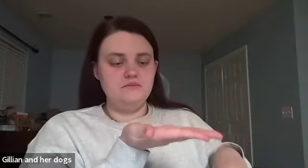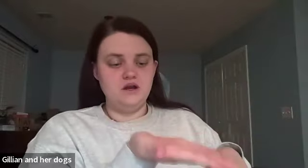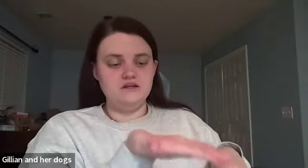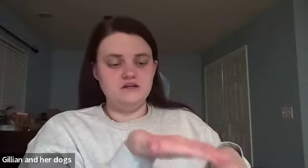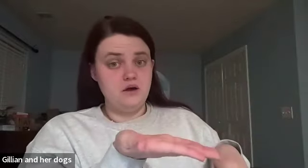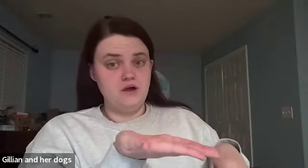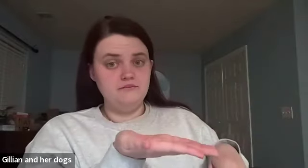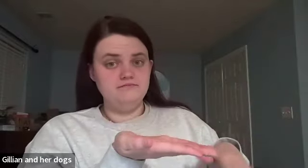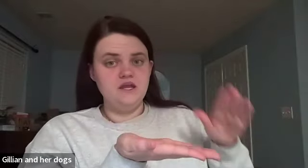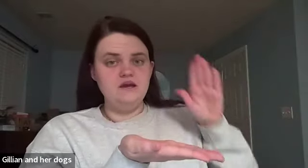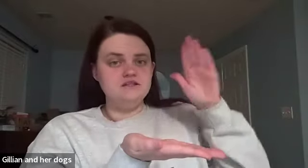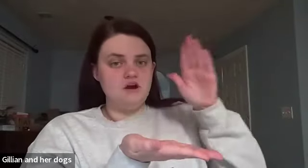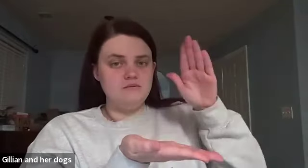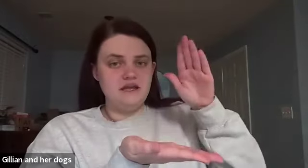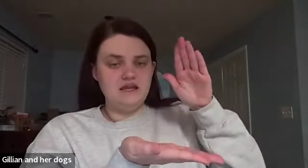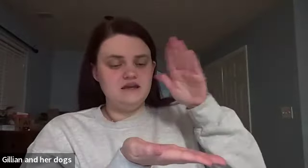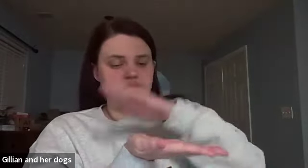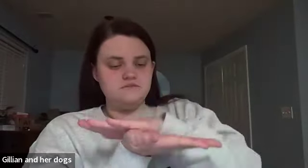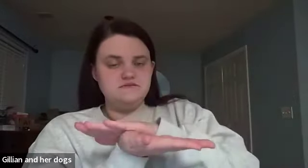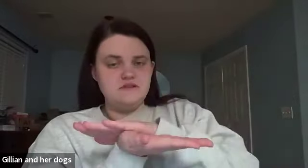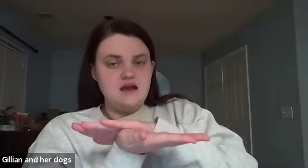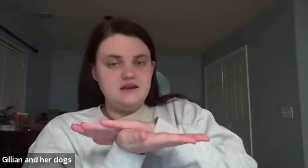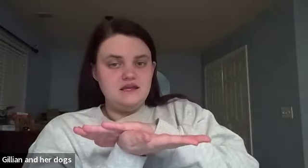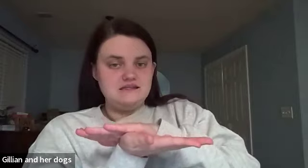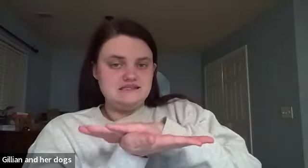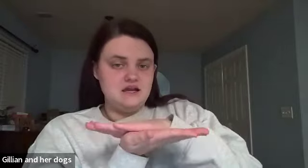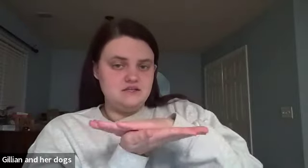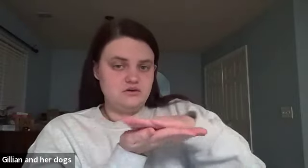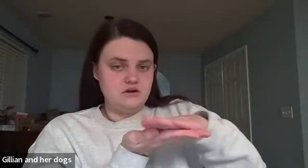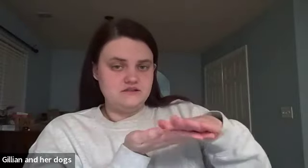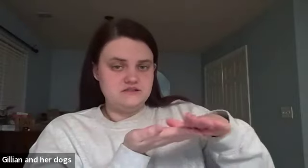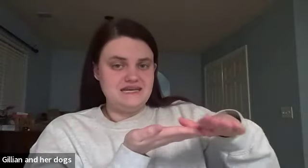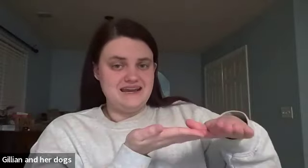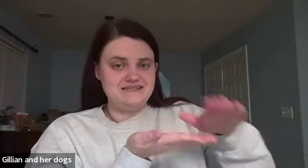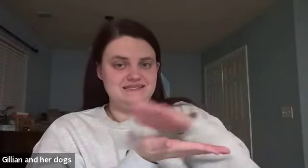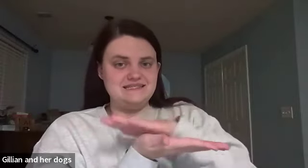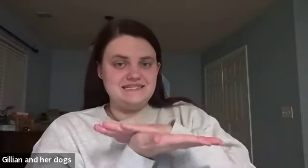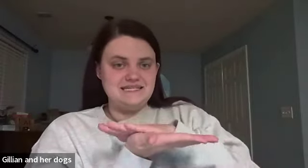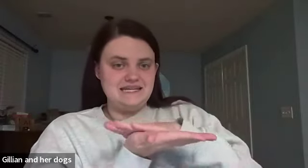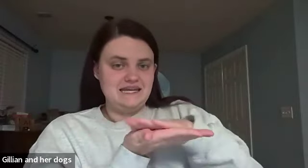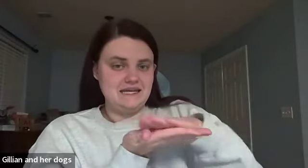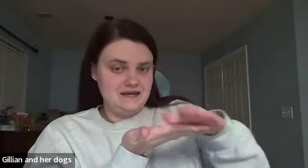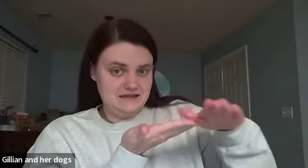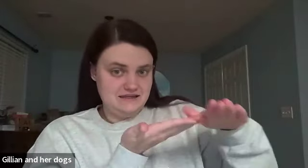palm, non-dominant palm up, dominant hand comes flat and slides across. Nice.